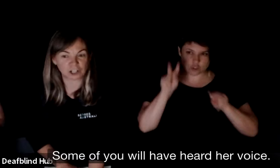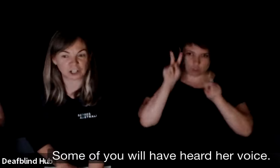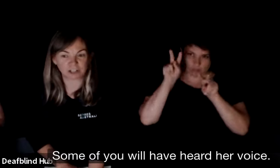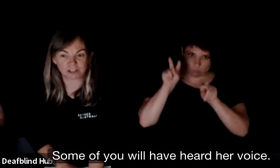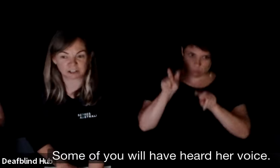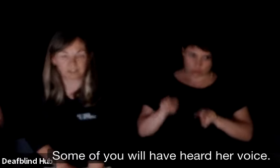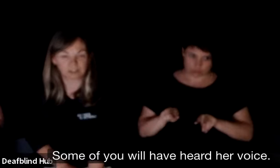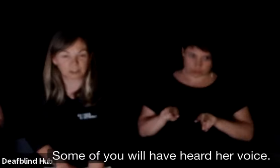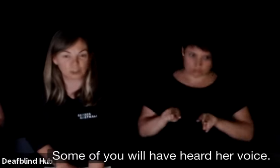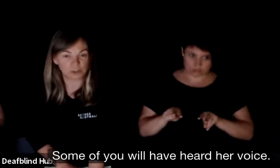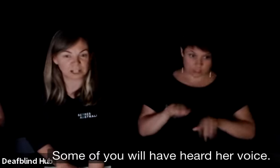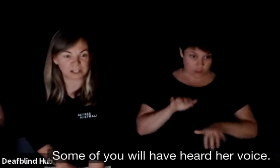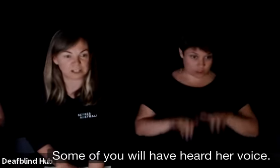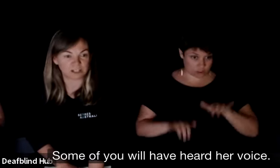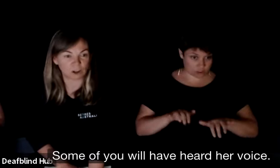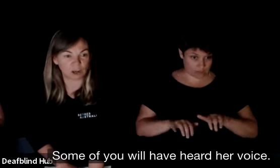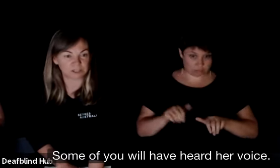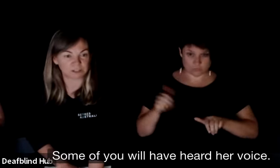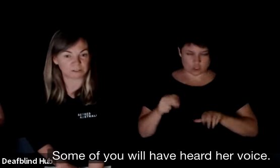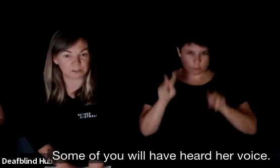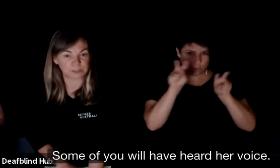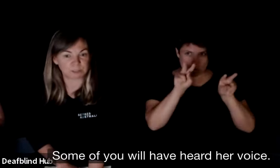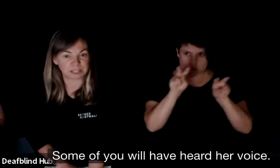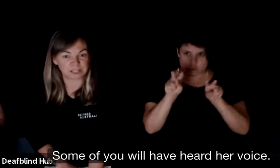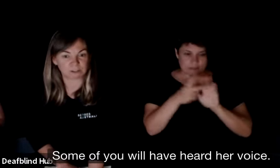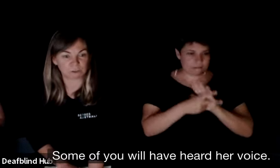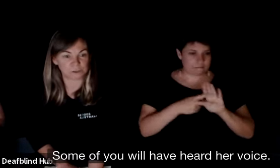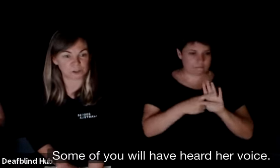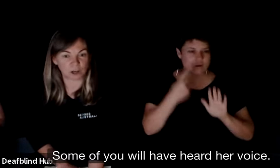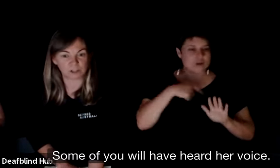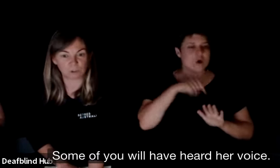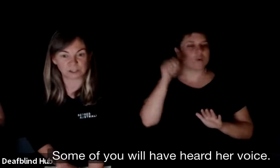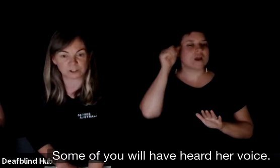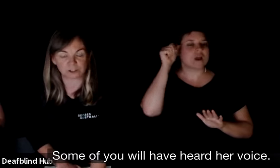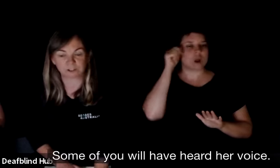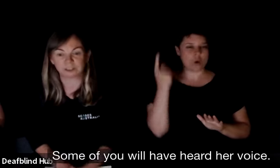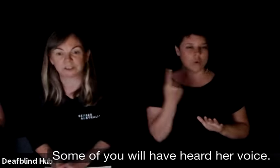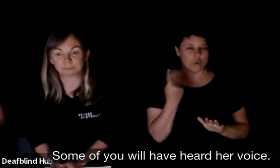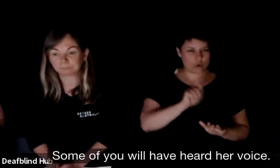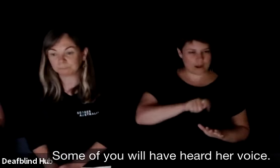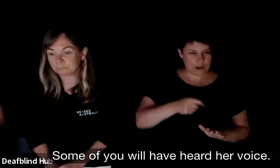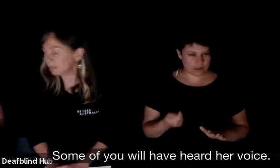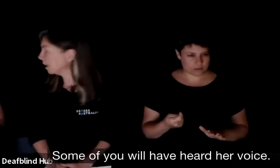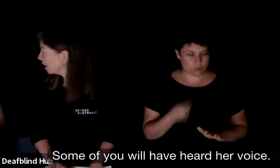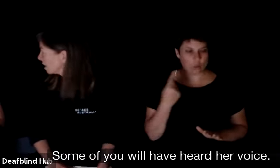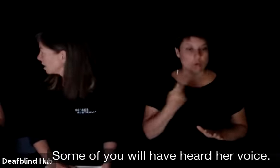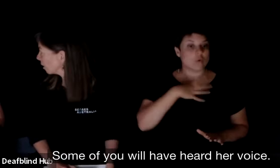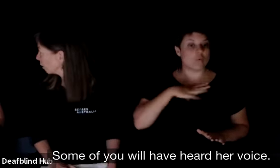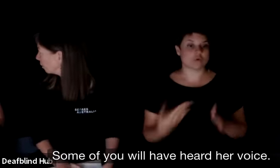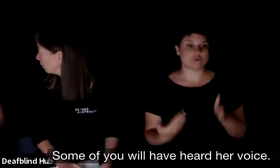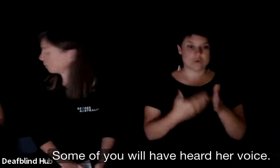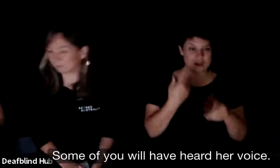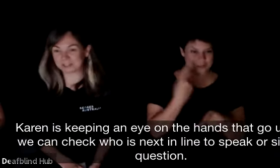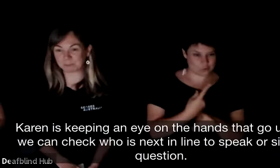can check who's next in line to speak or sign a question.